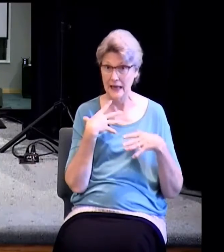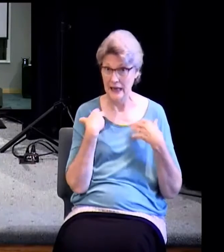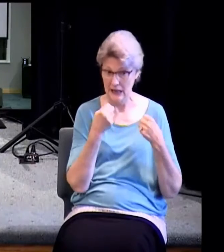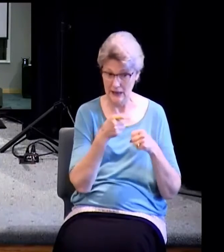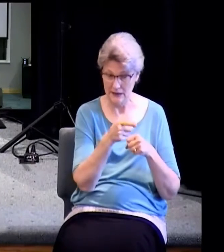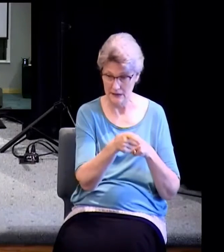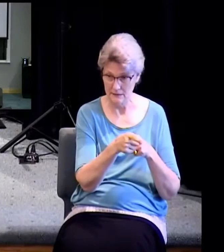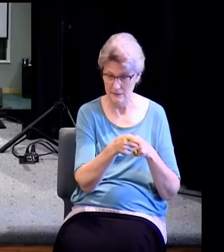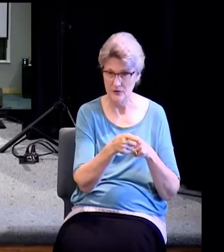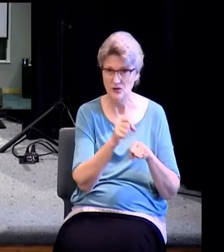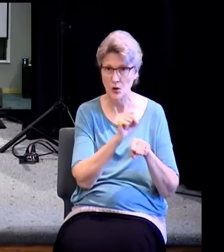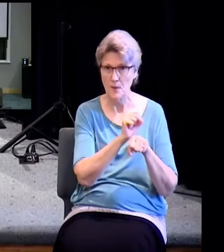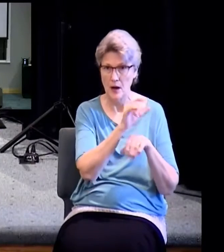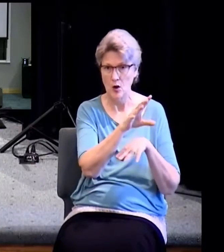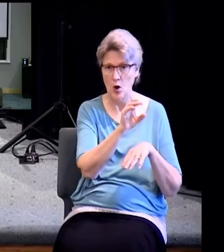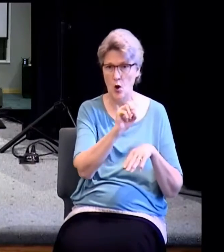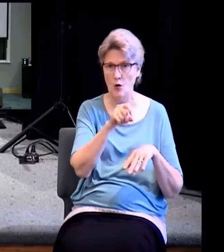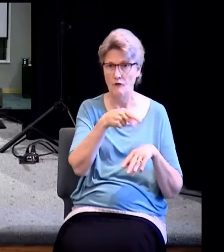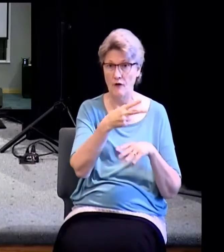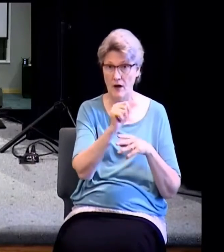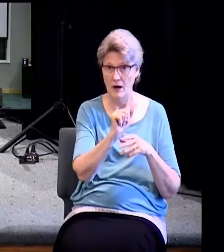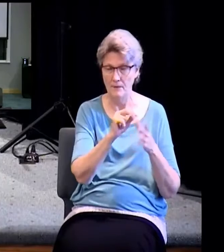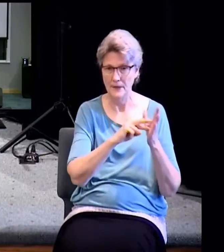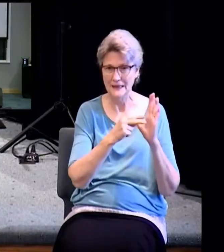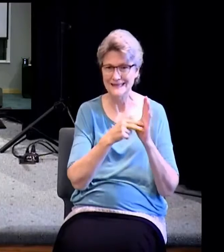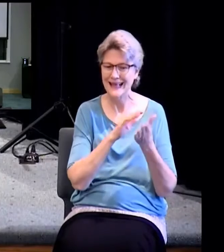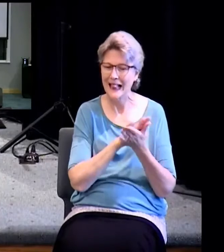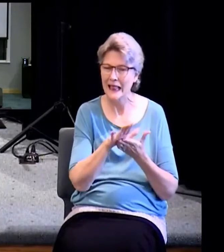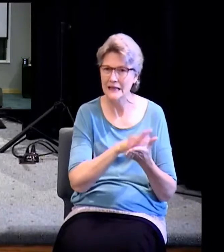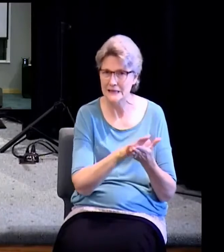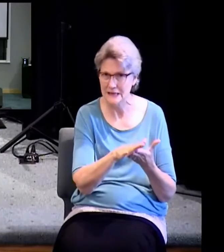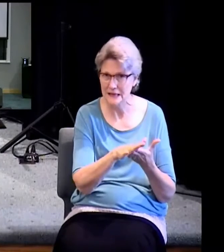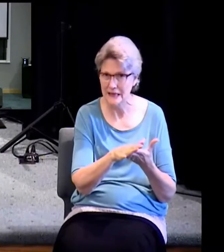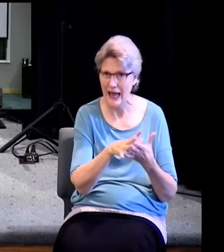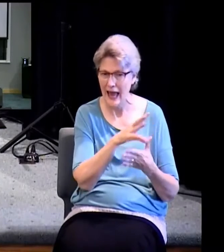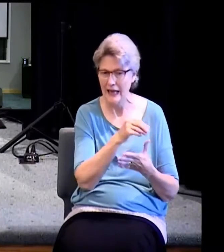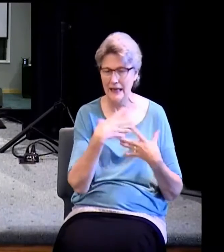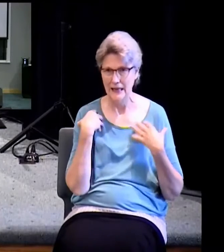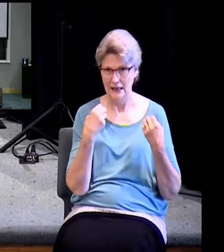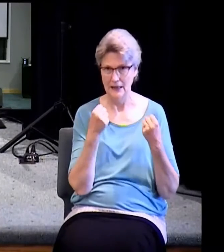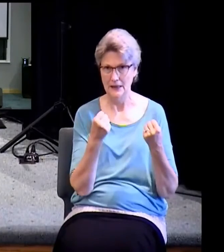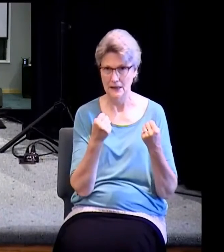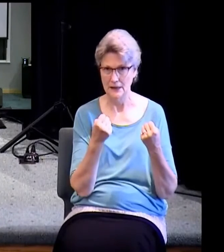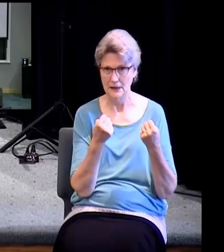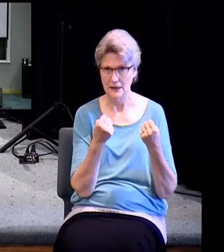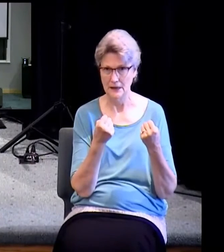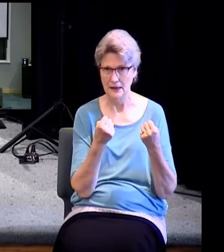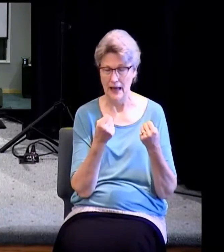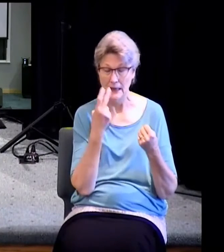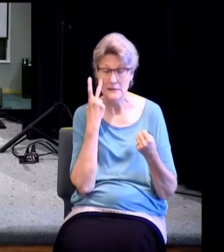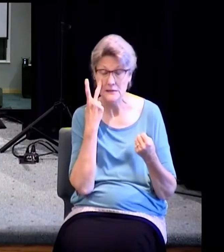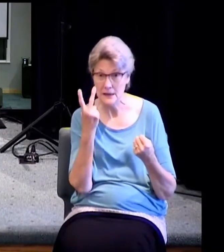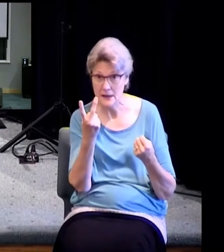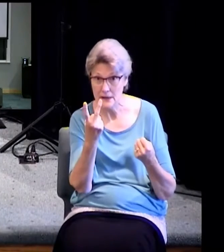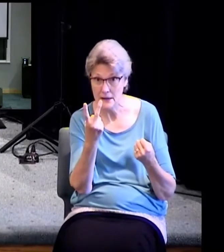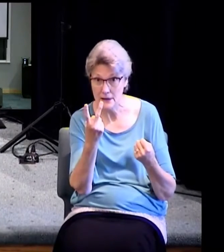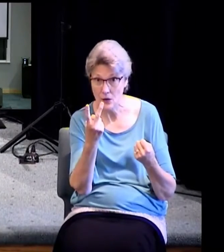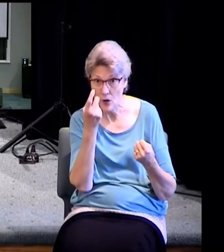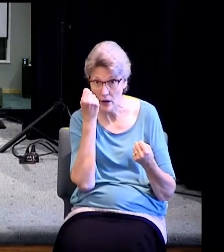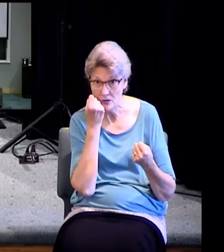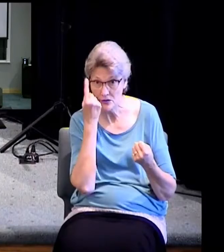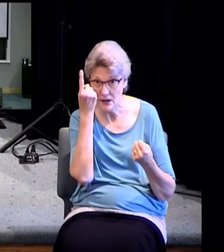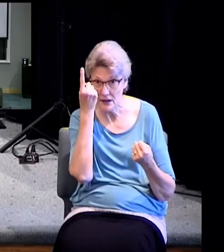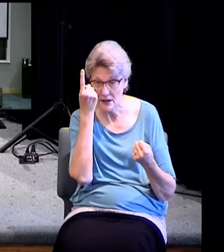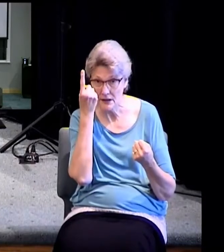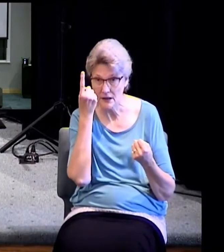So Mount Ophel represents cleansing and healing and sight or